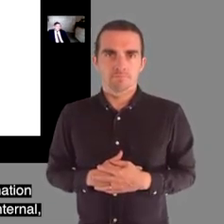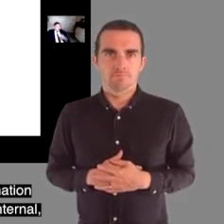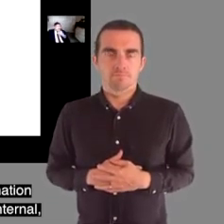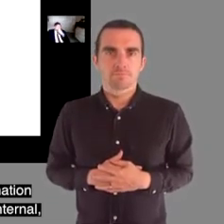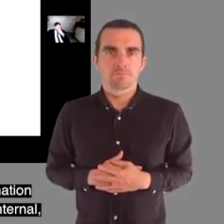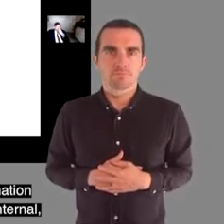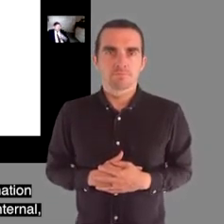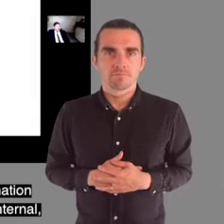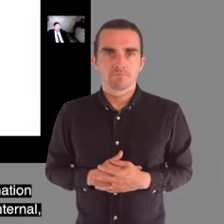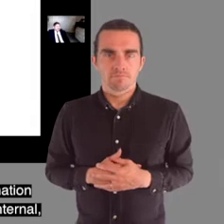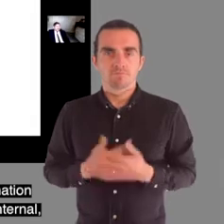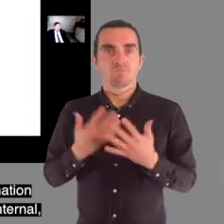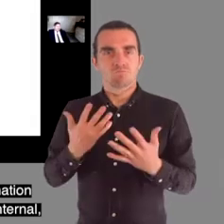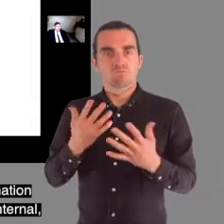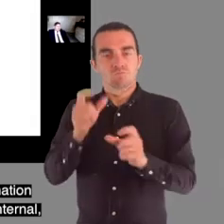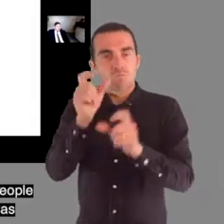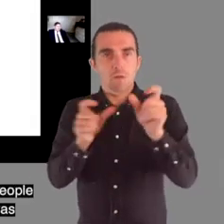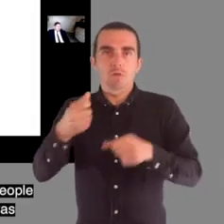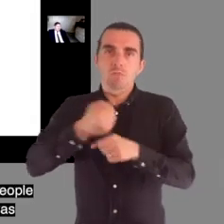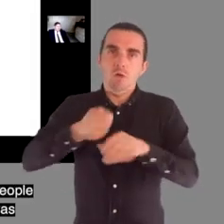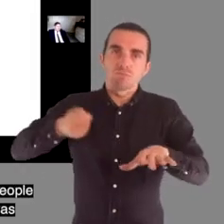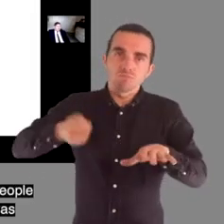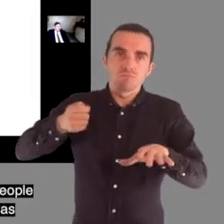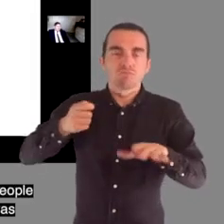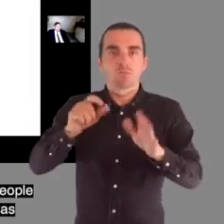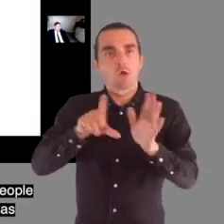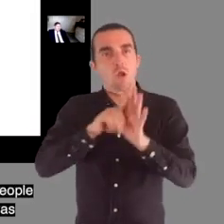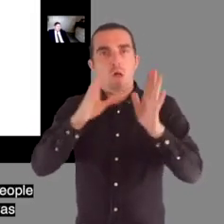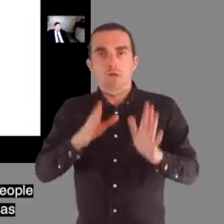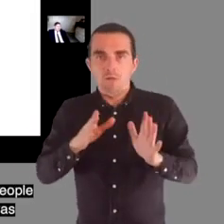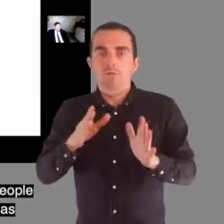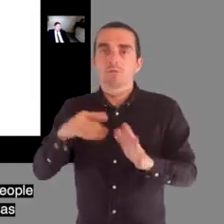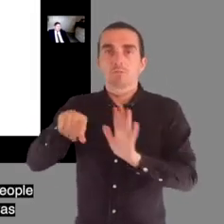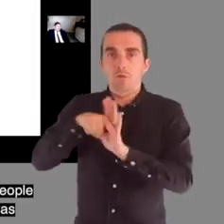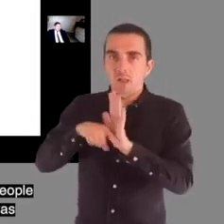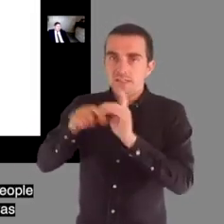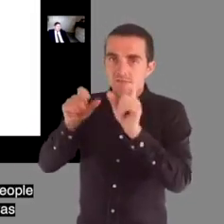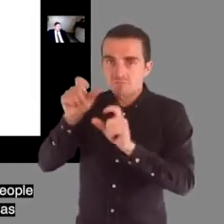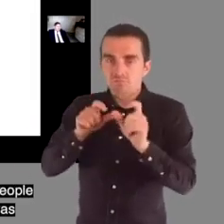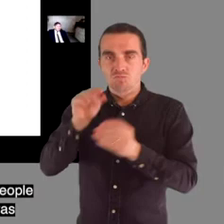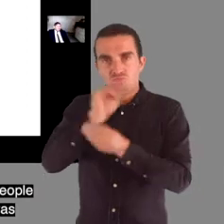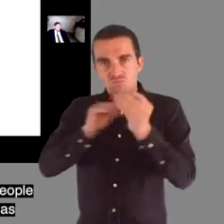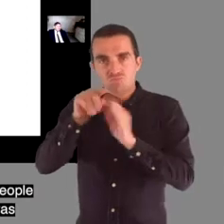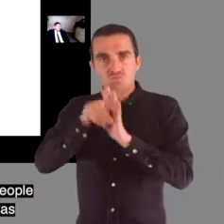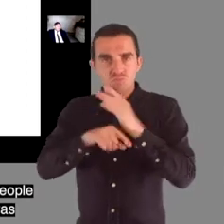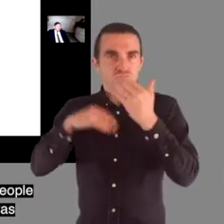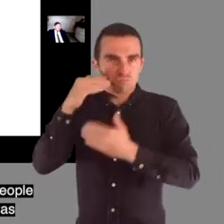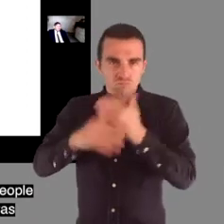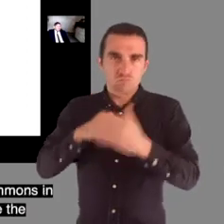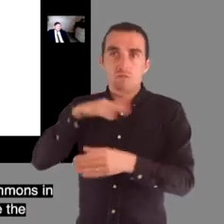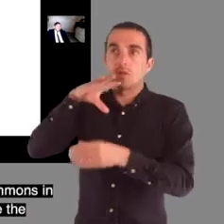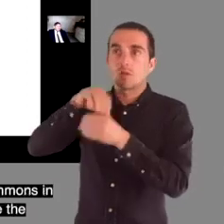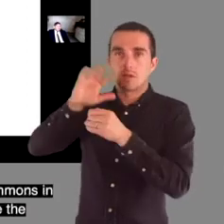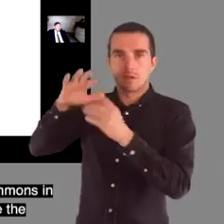took the process internal, and their lawyers and policy people drafted legislation, which